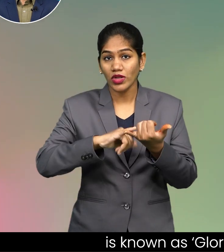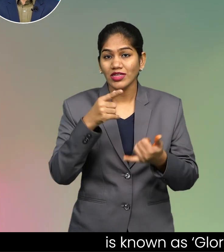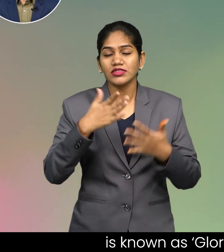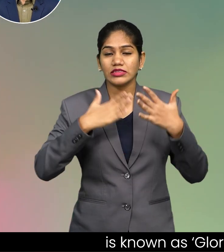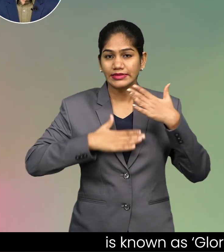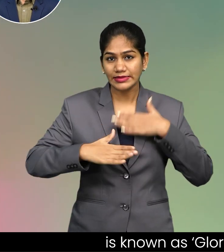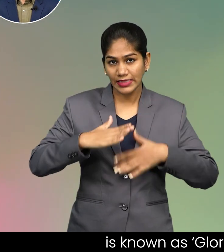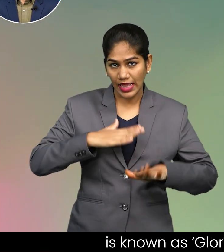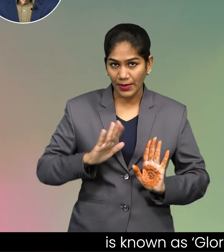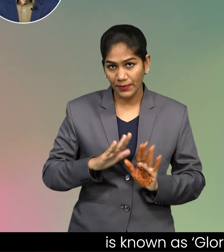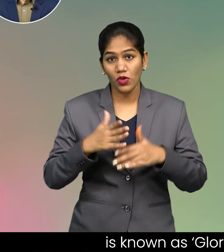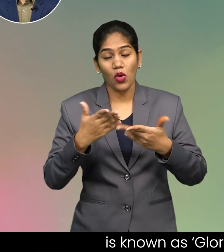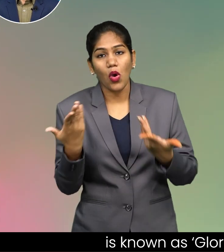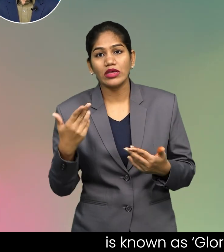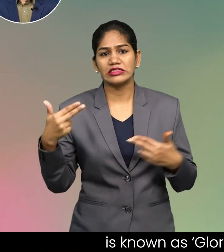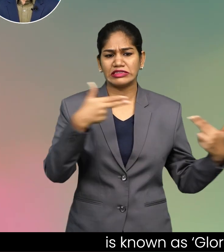revolution.